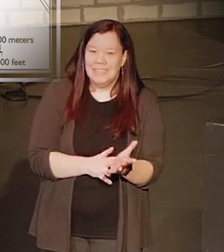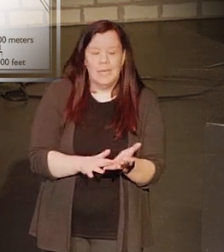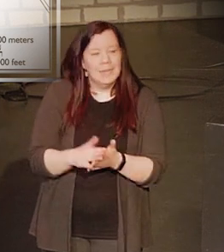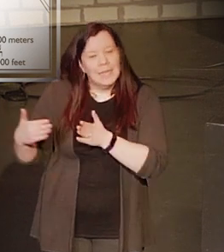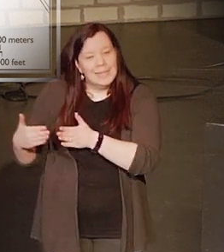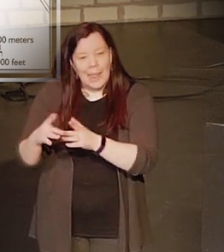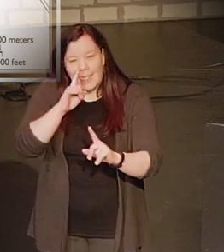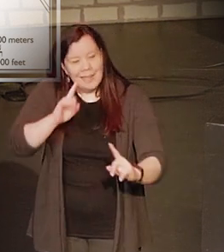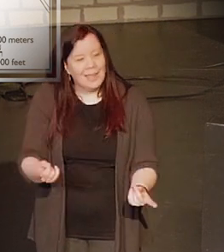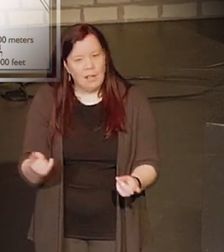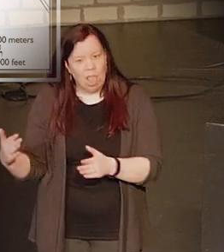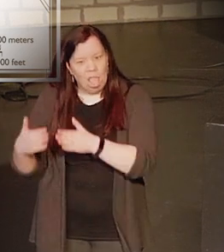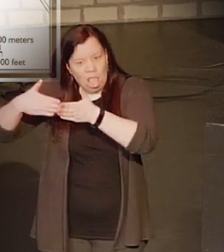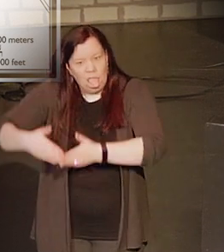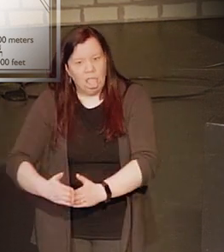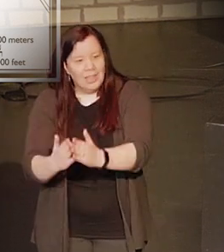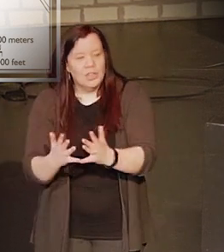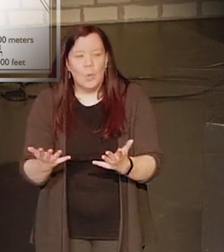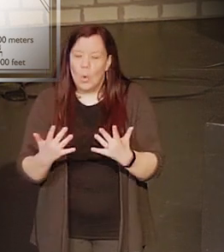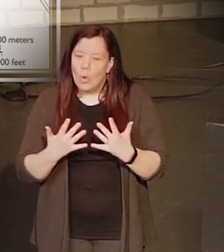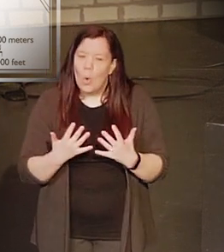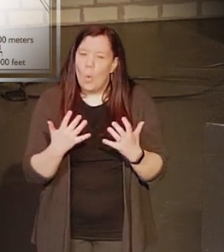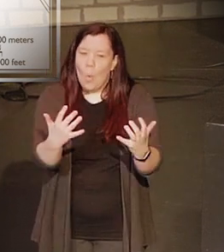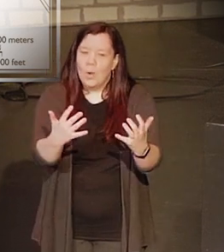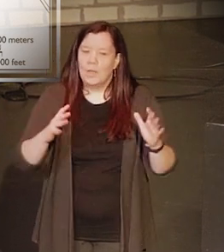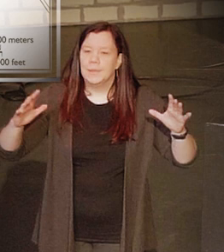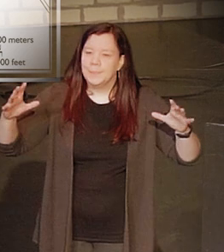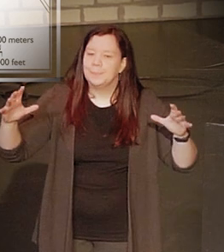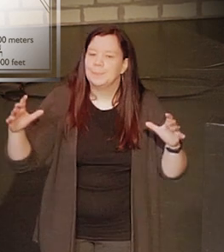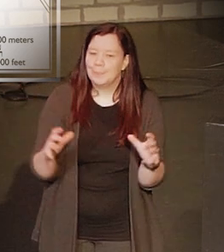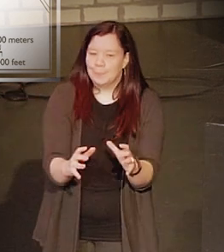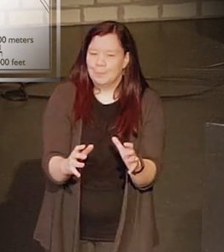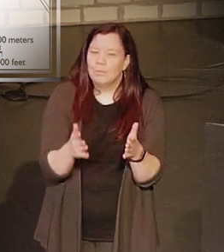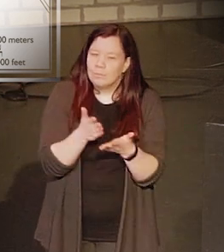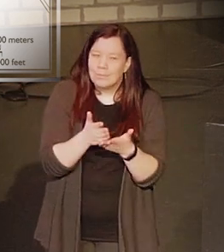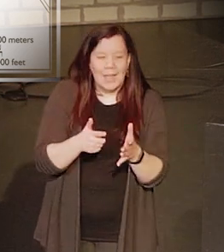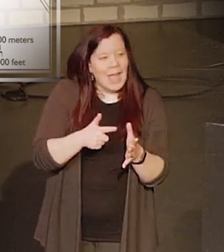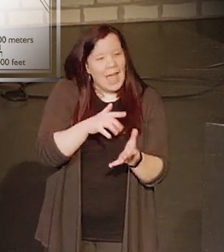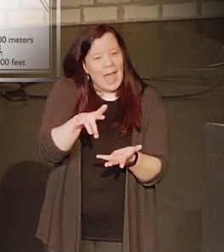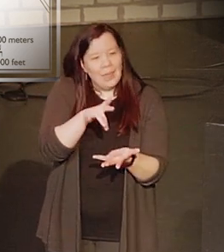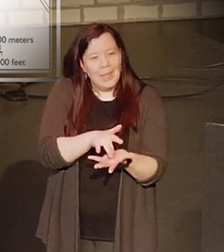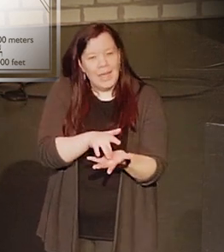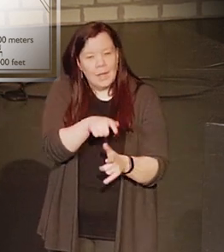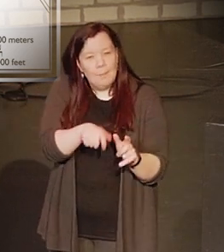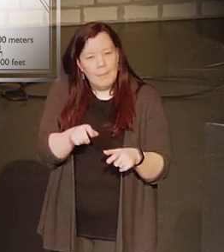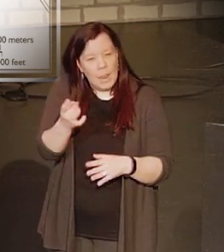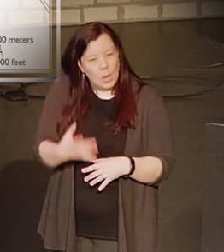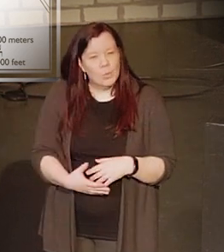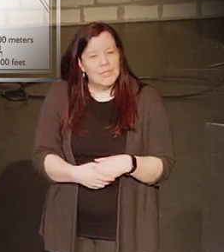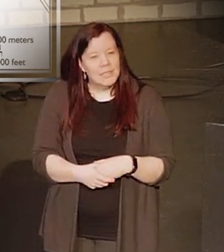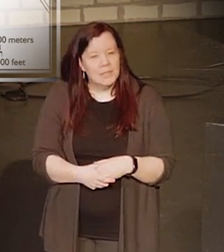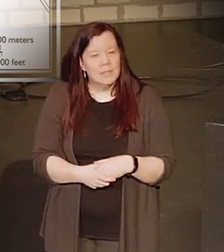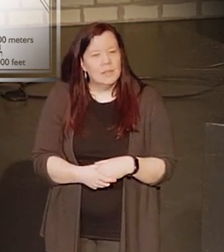sailing season, and as a result, the audience would have been a much more Athenian-centric, Athenian-only